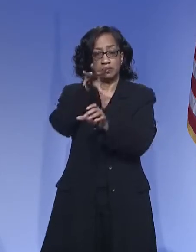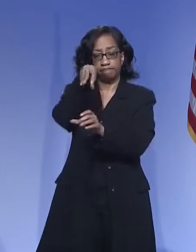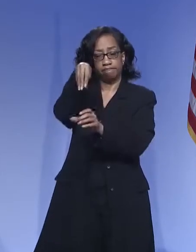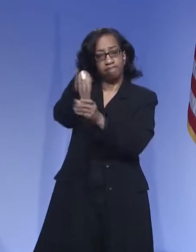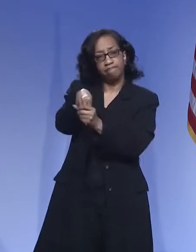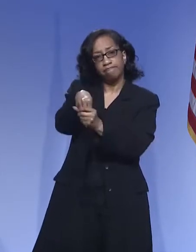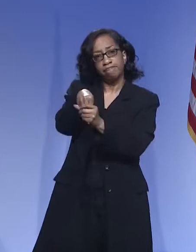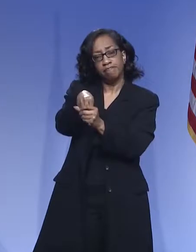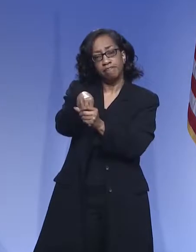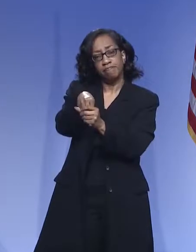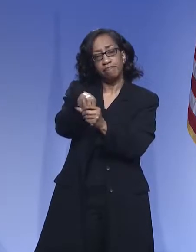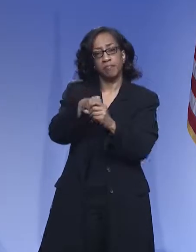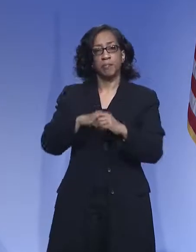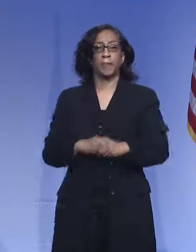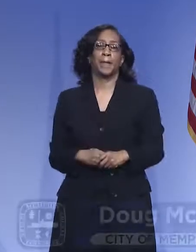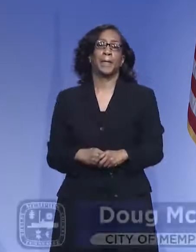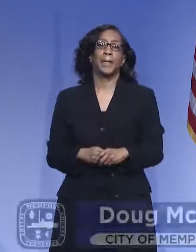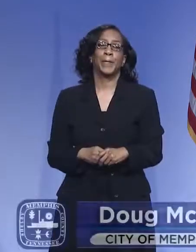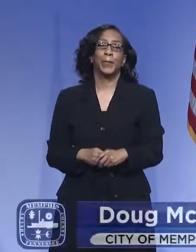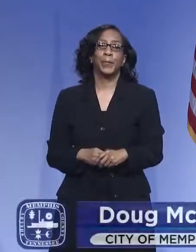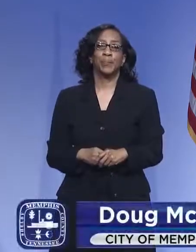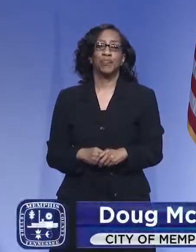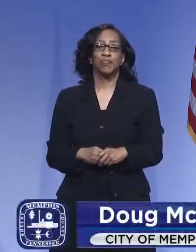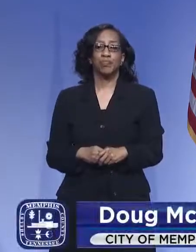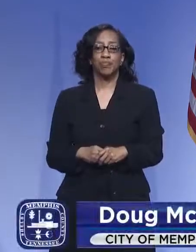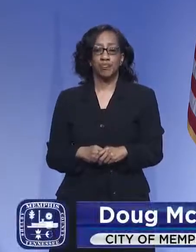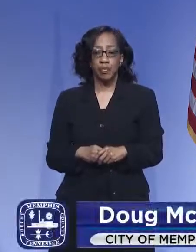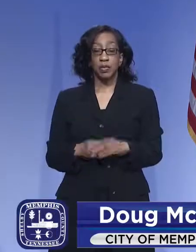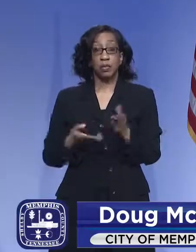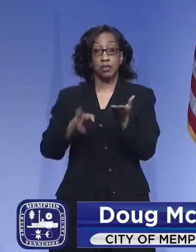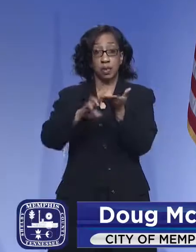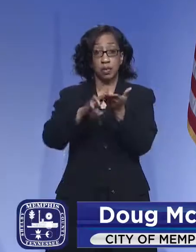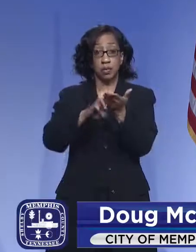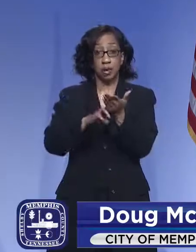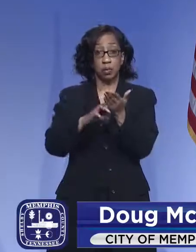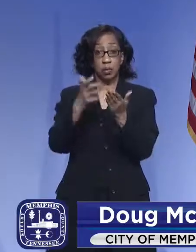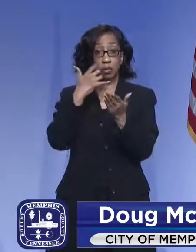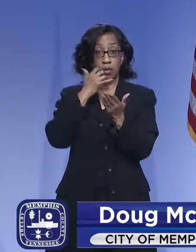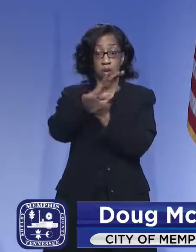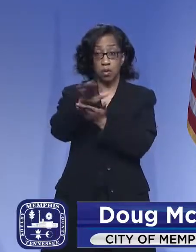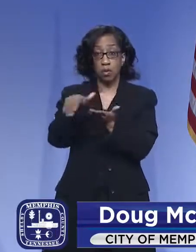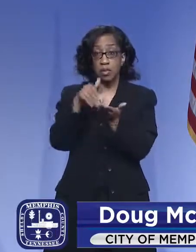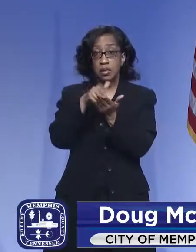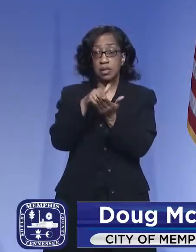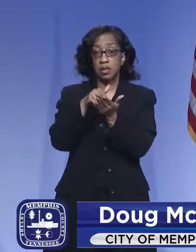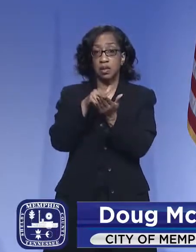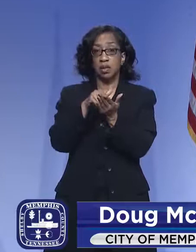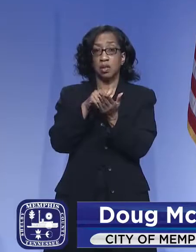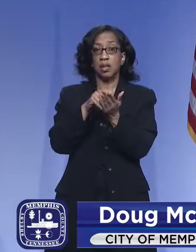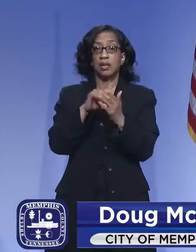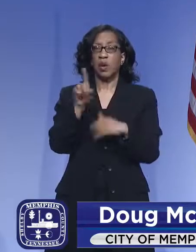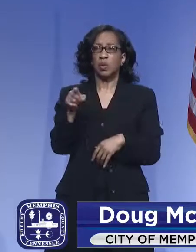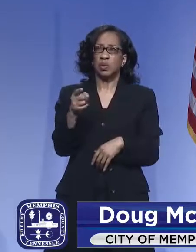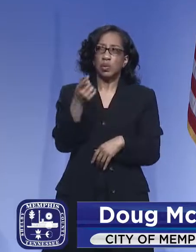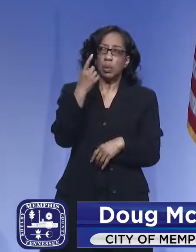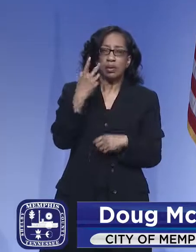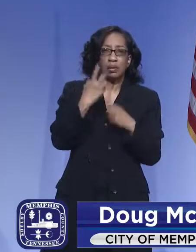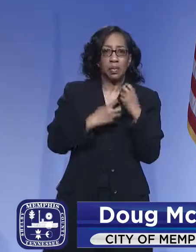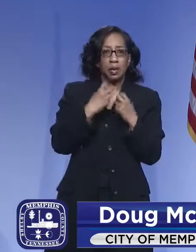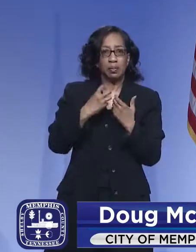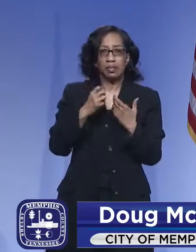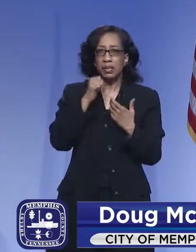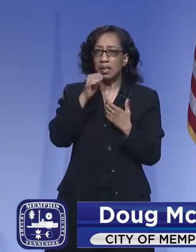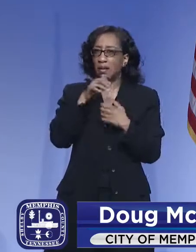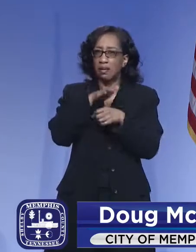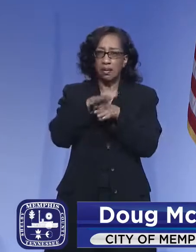operation? Yeah, so we have a contract with the call center that was one of the issues, was there was not